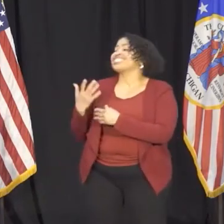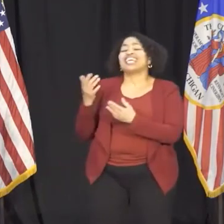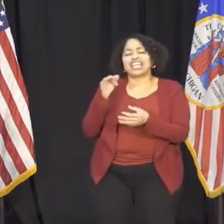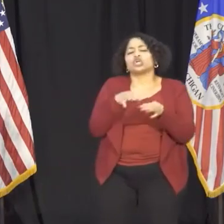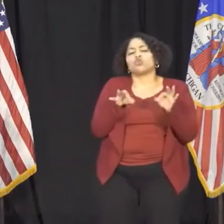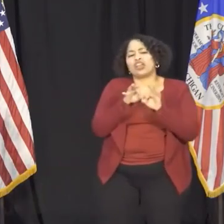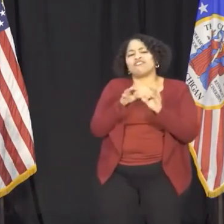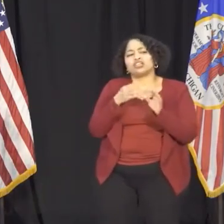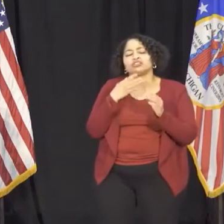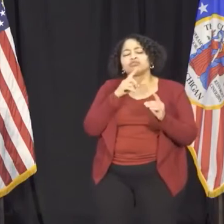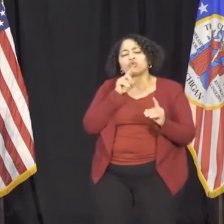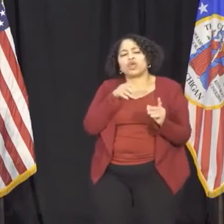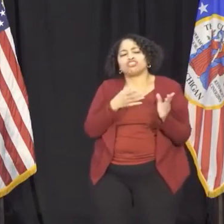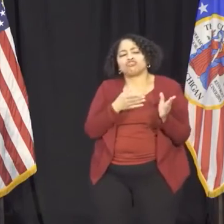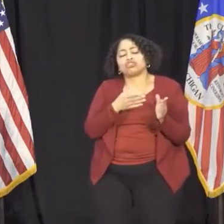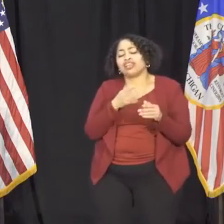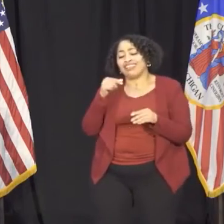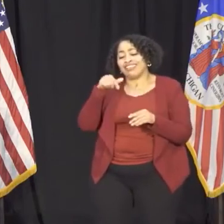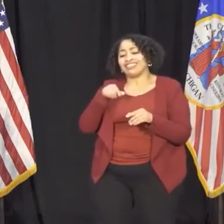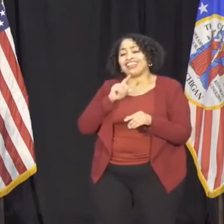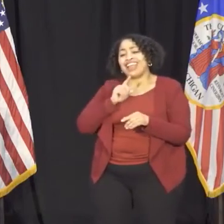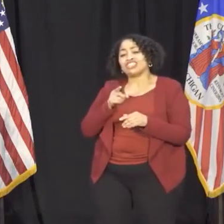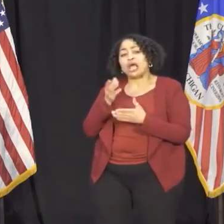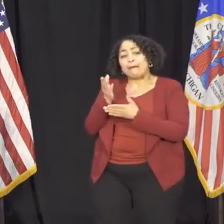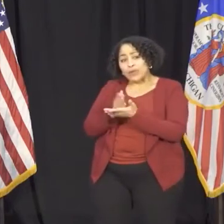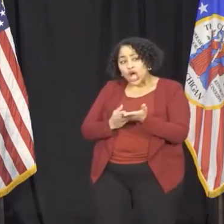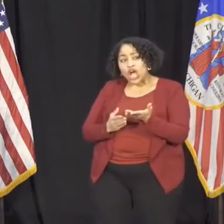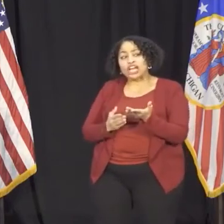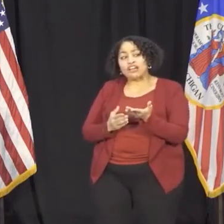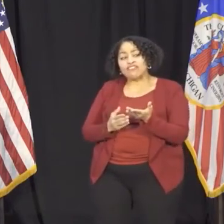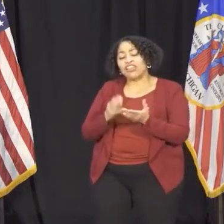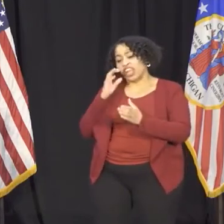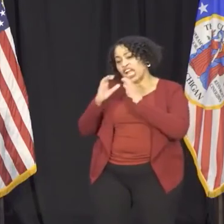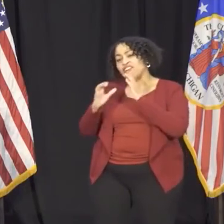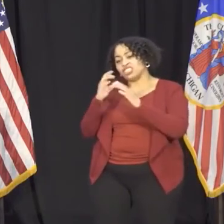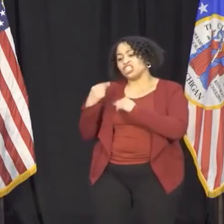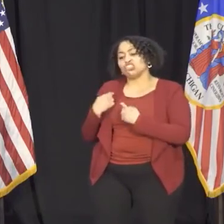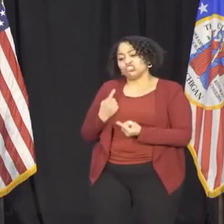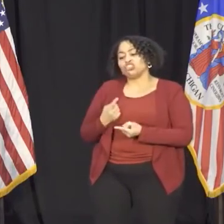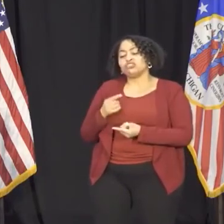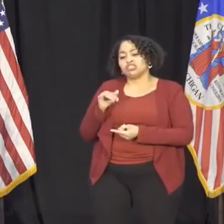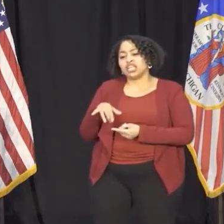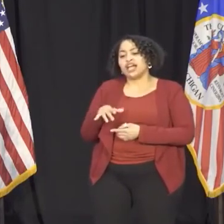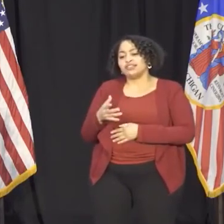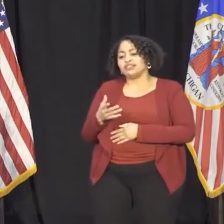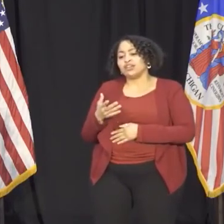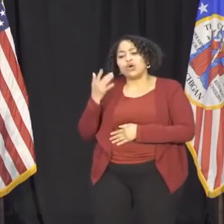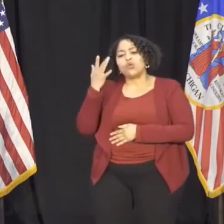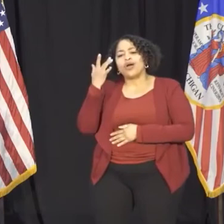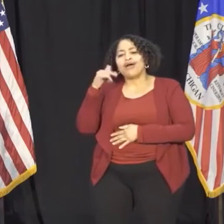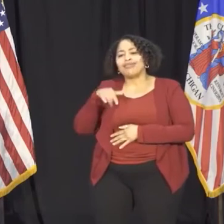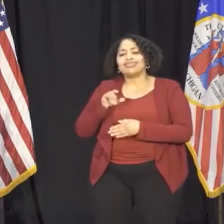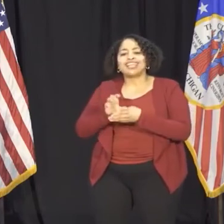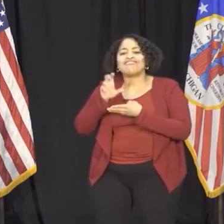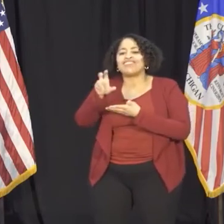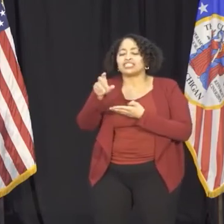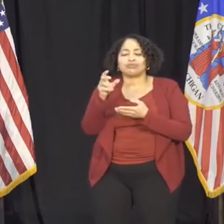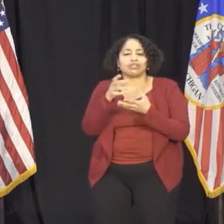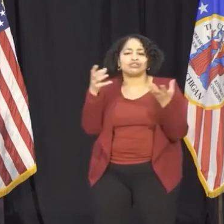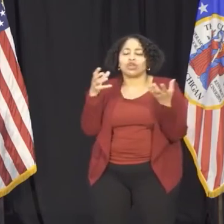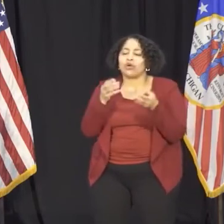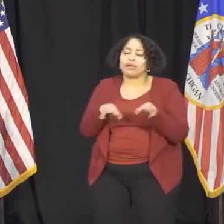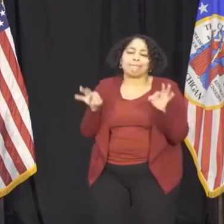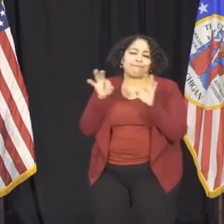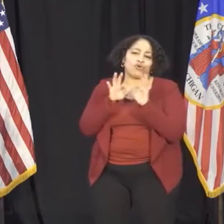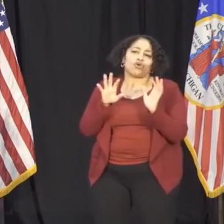a relevant question, and this was actually part of the conversation that why this investment was so